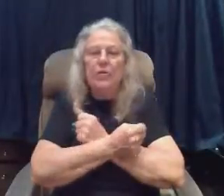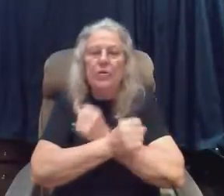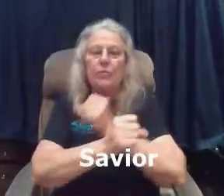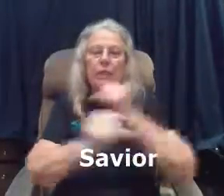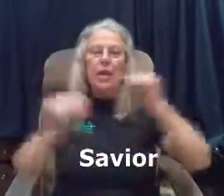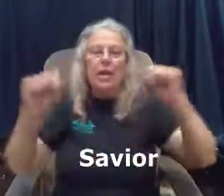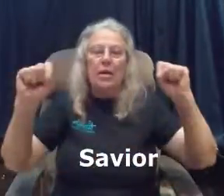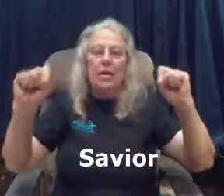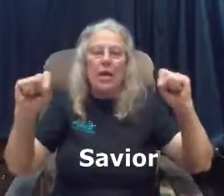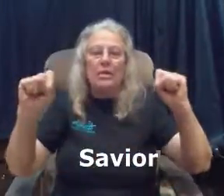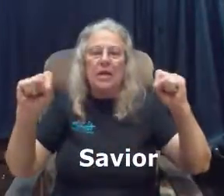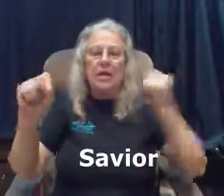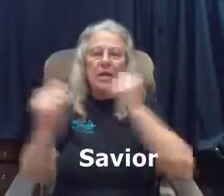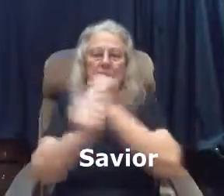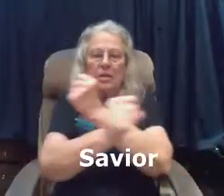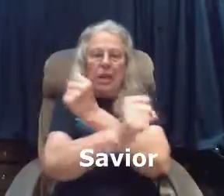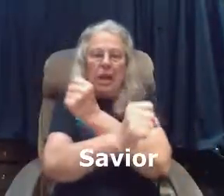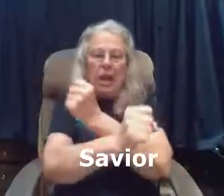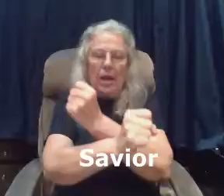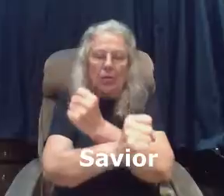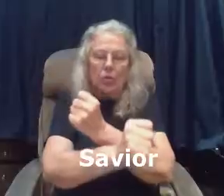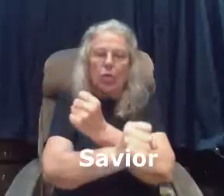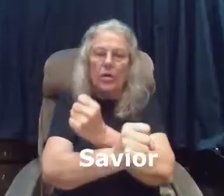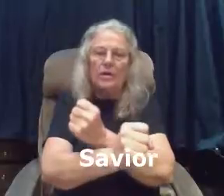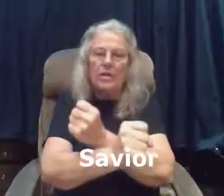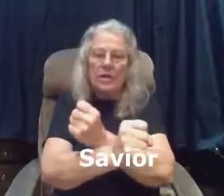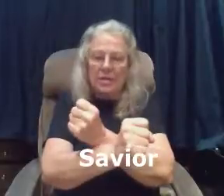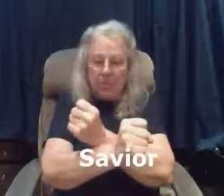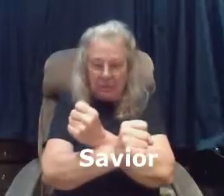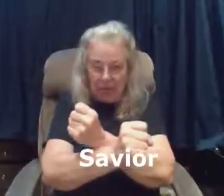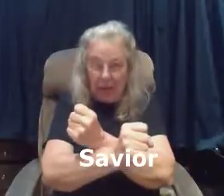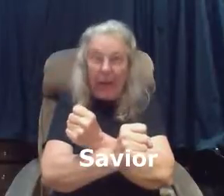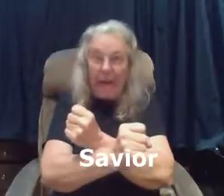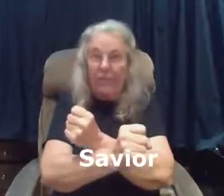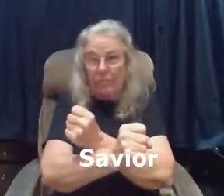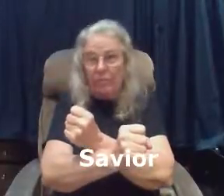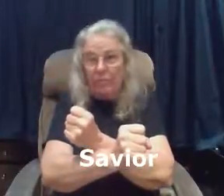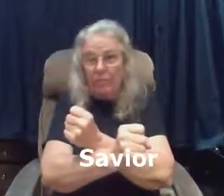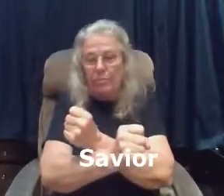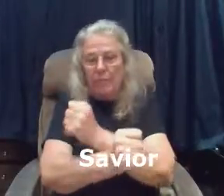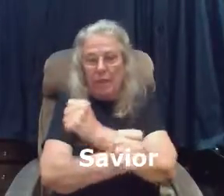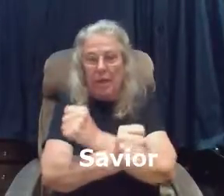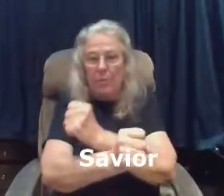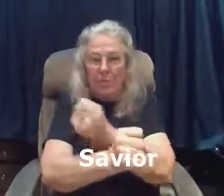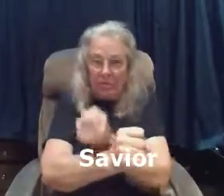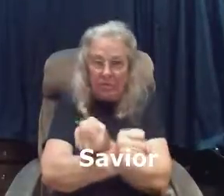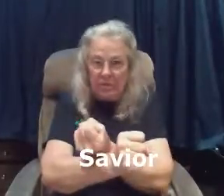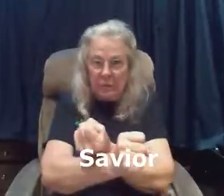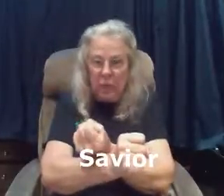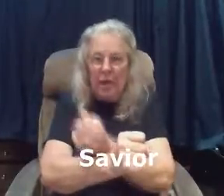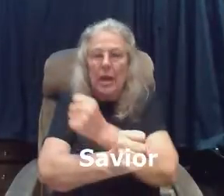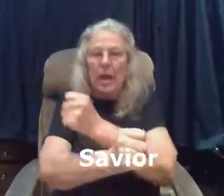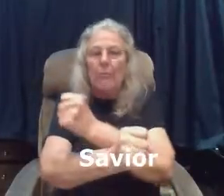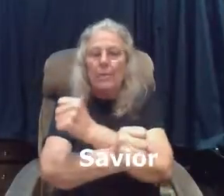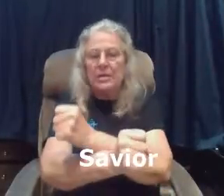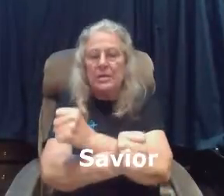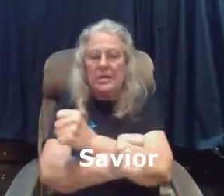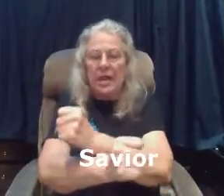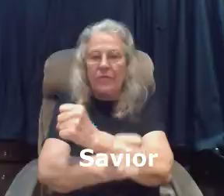Savior, S hands, and you're going to see the slave come this way, but